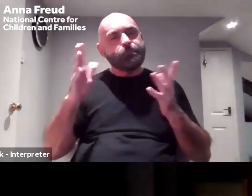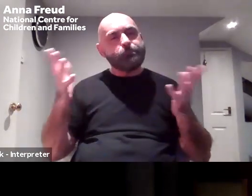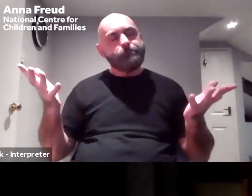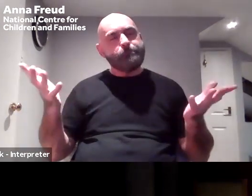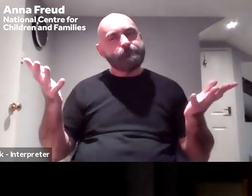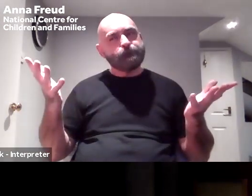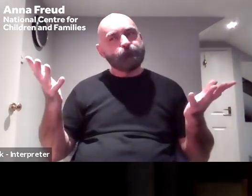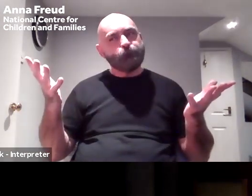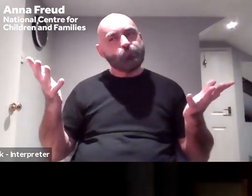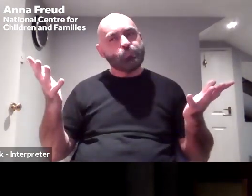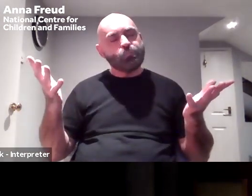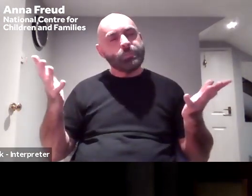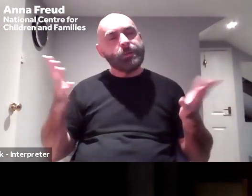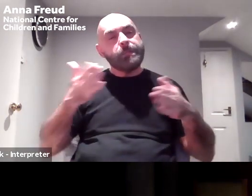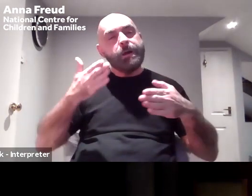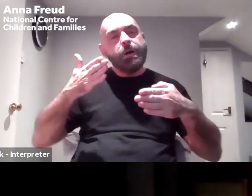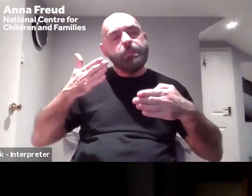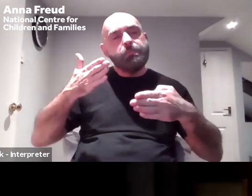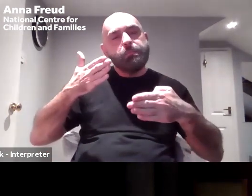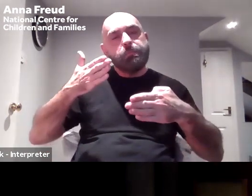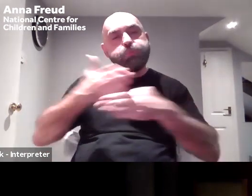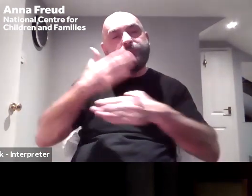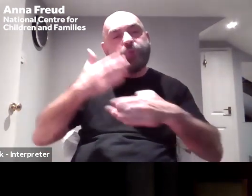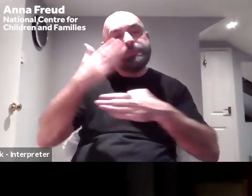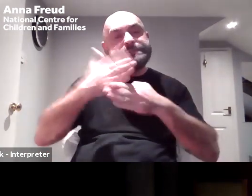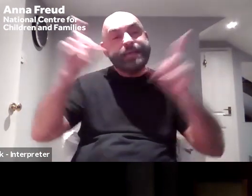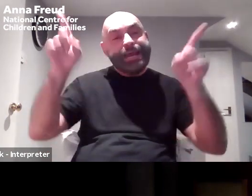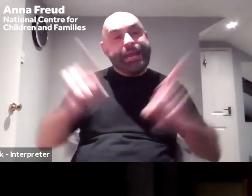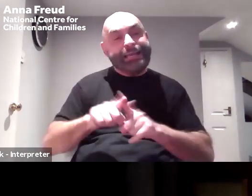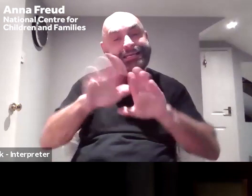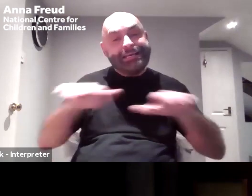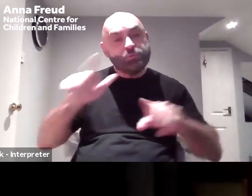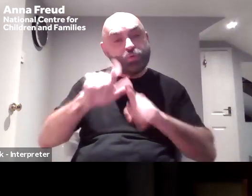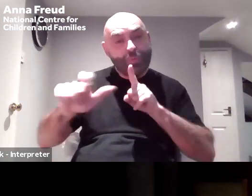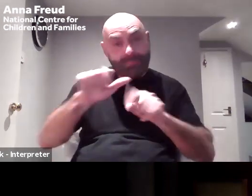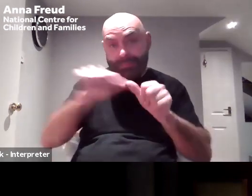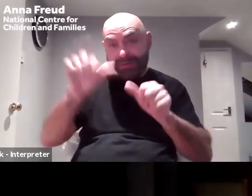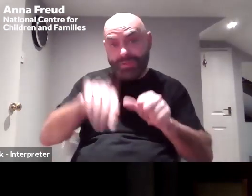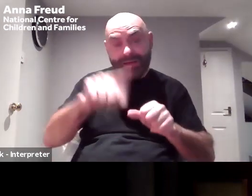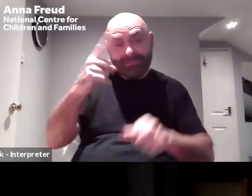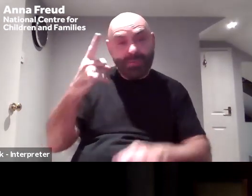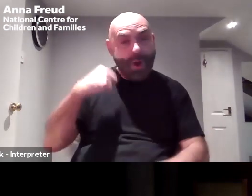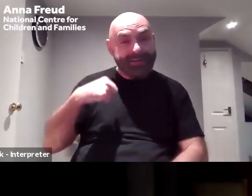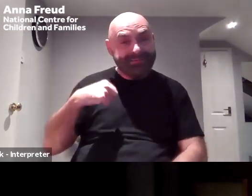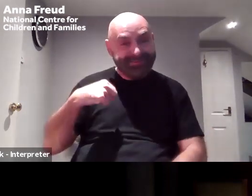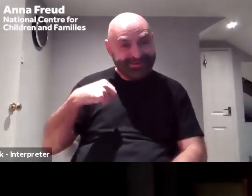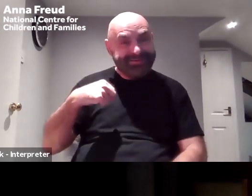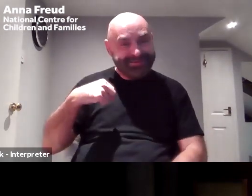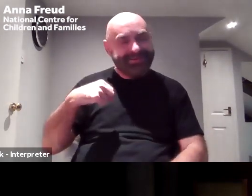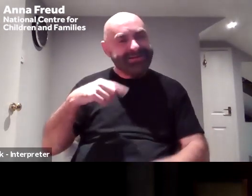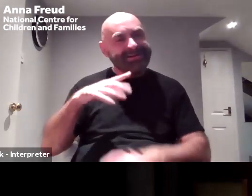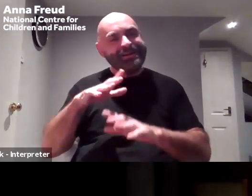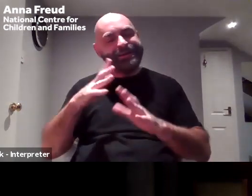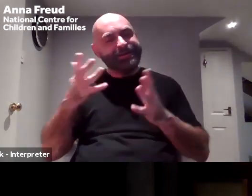various measures of performance, the Indian kids do better than the white kids. So it's